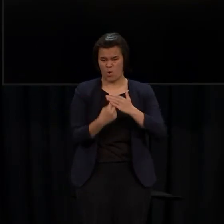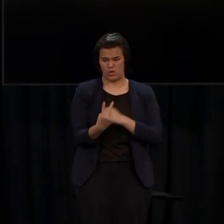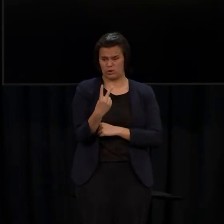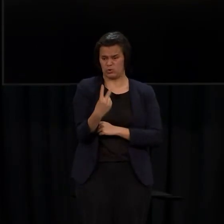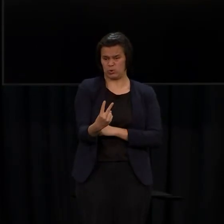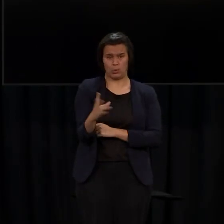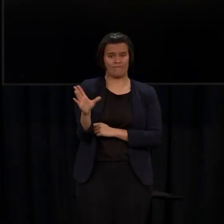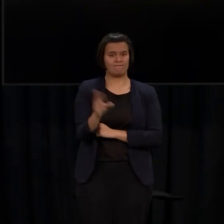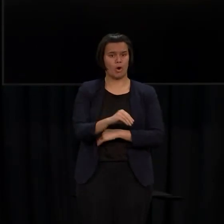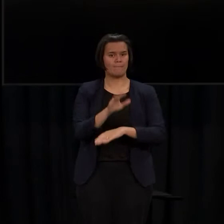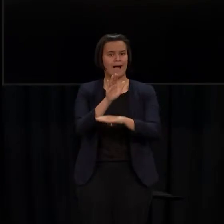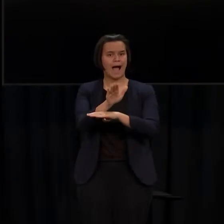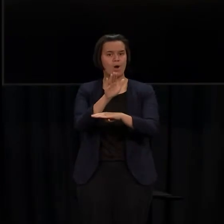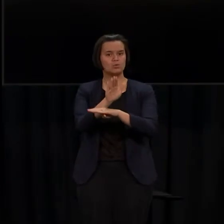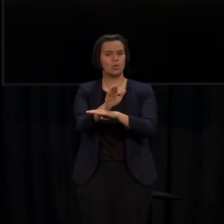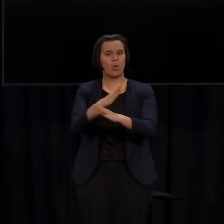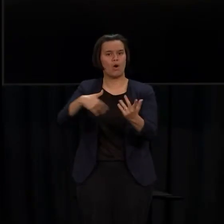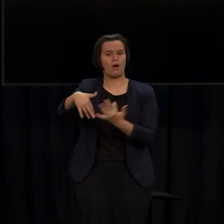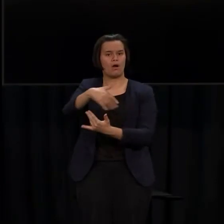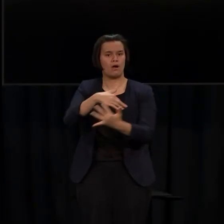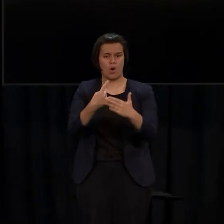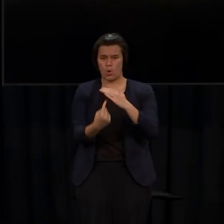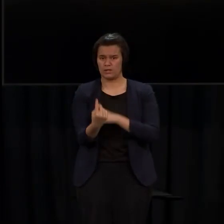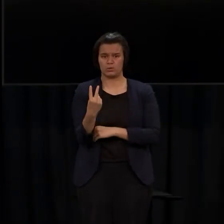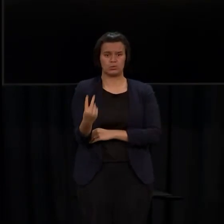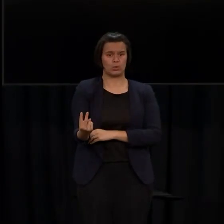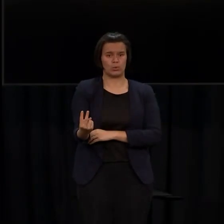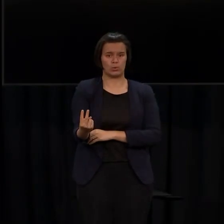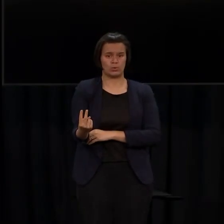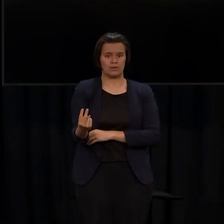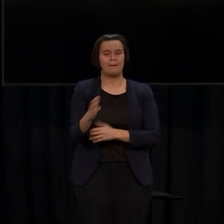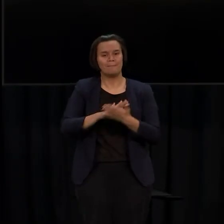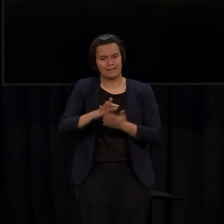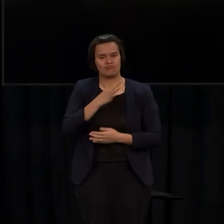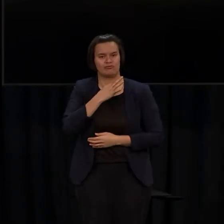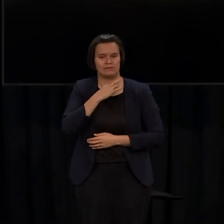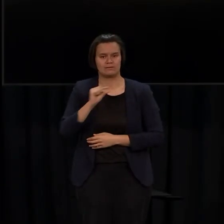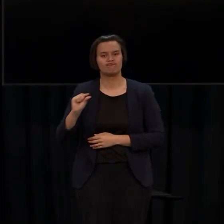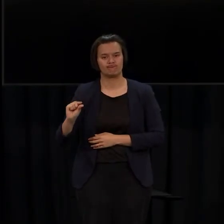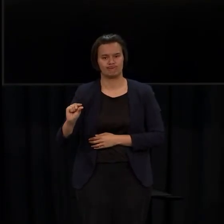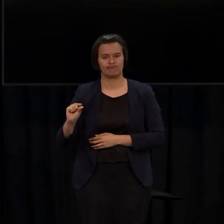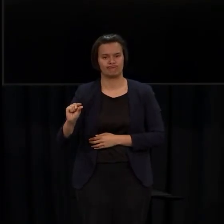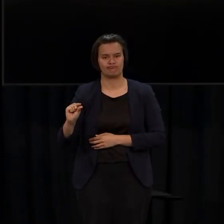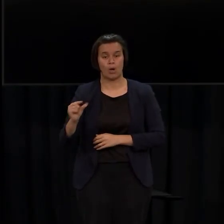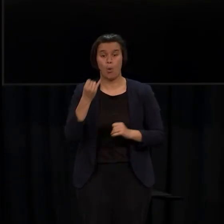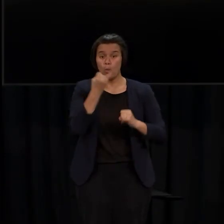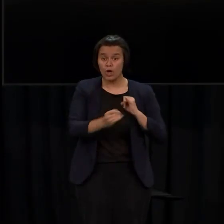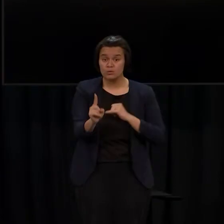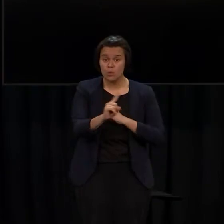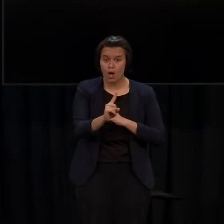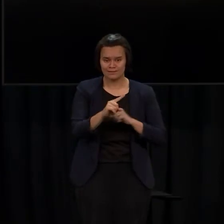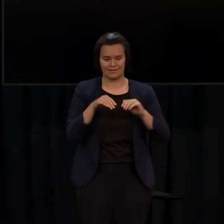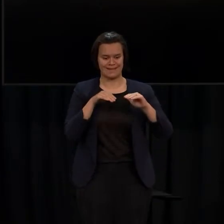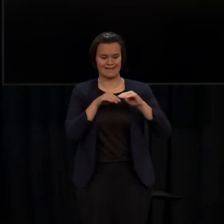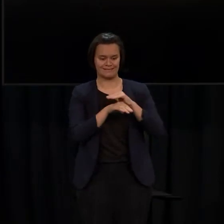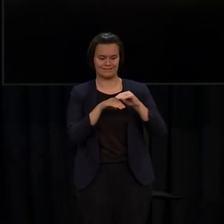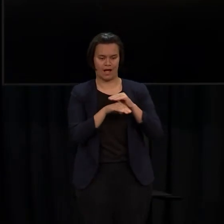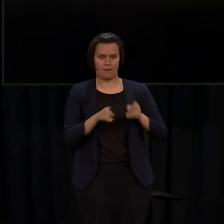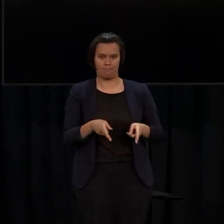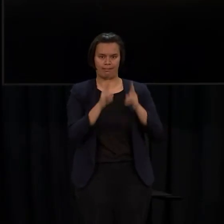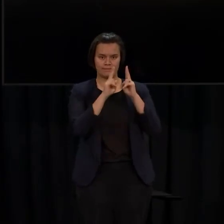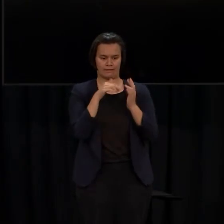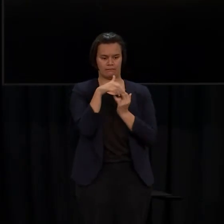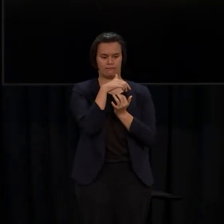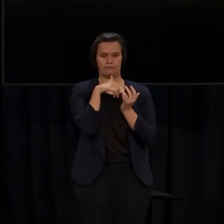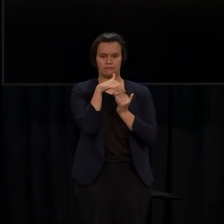in a way that, if conducted properly, don't add to cases. What does is gatherings indoors. This week we see, after